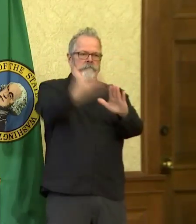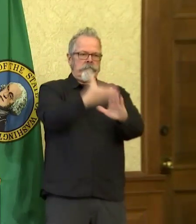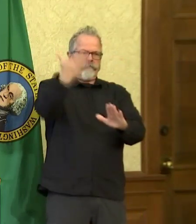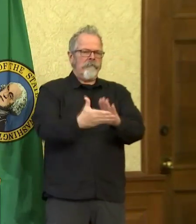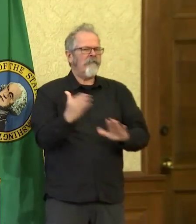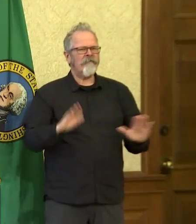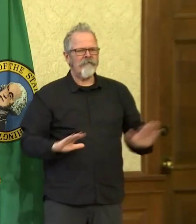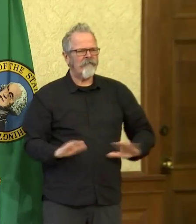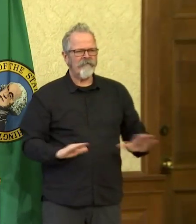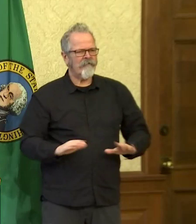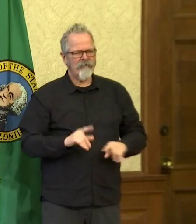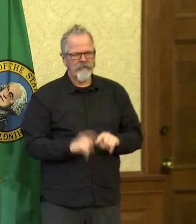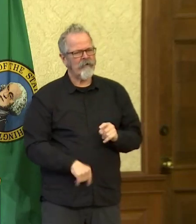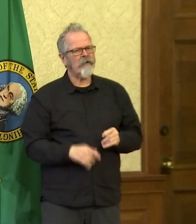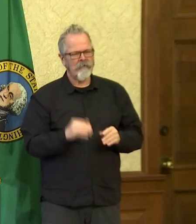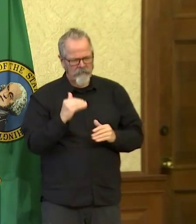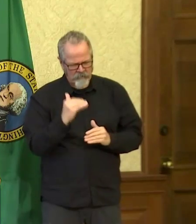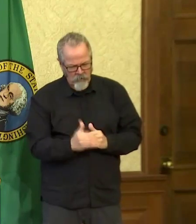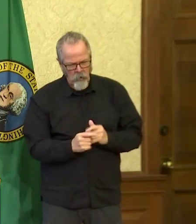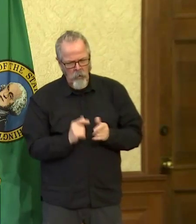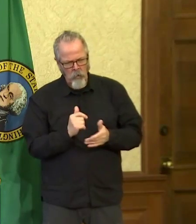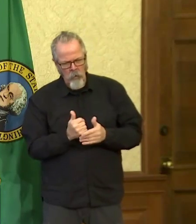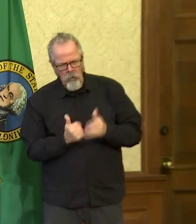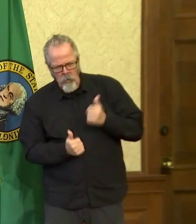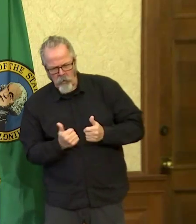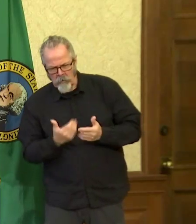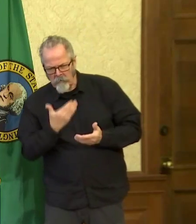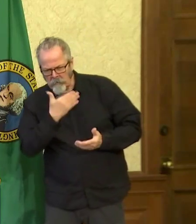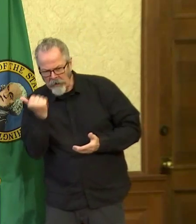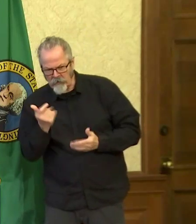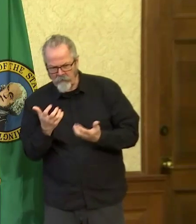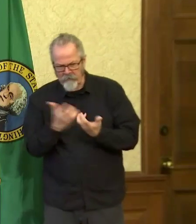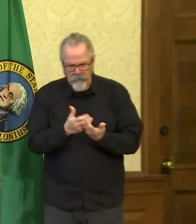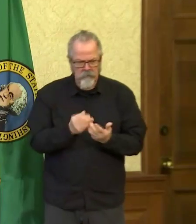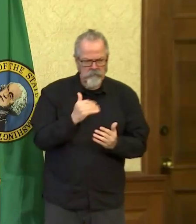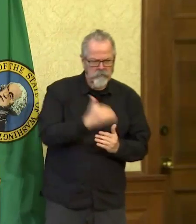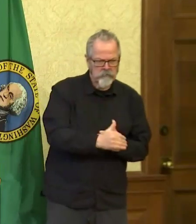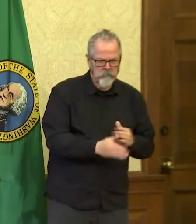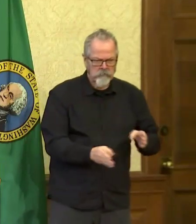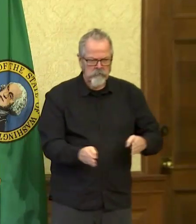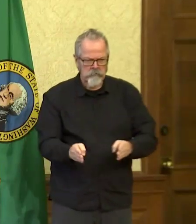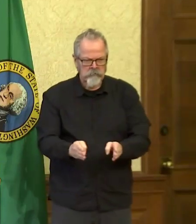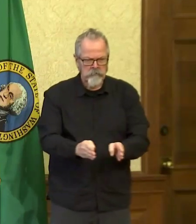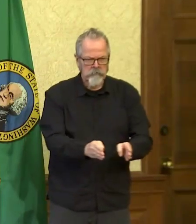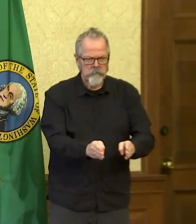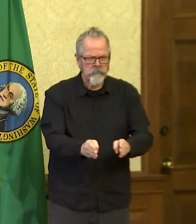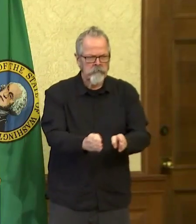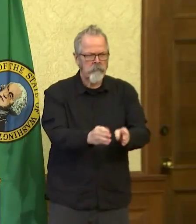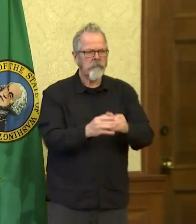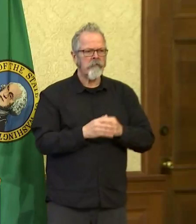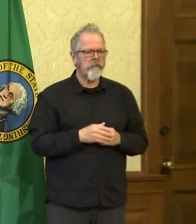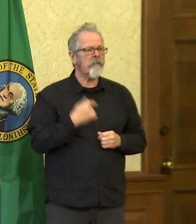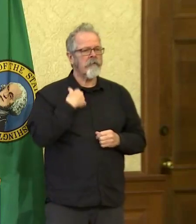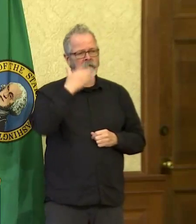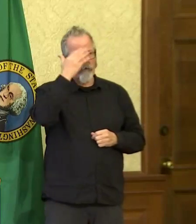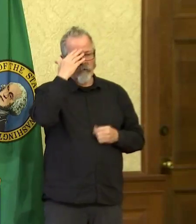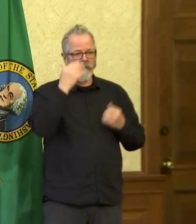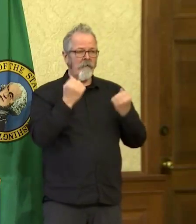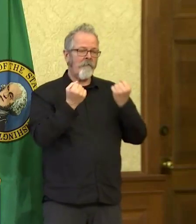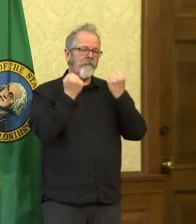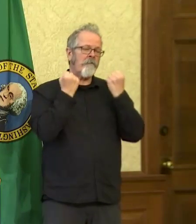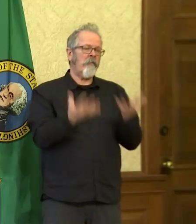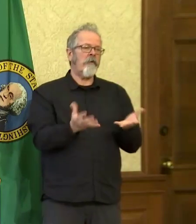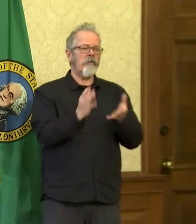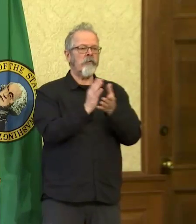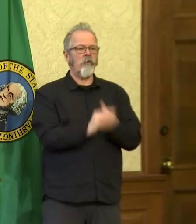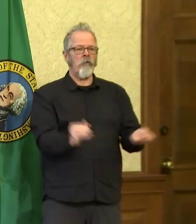housing. And I know you've heard the stories of people who were waiting for their house to be completed so that they could move in. Sometimes they had problems because they'd